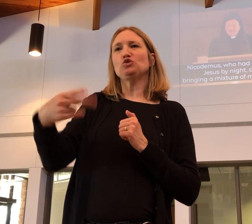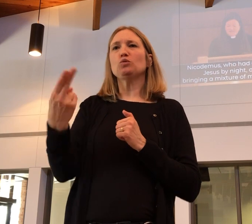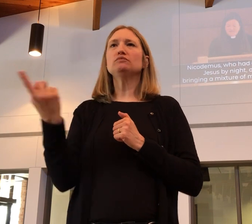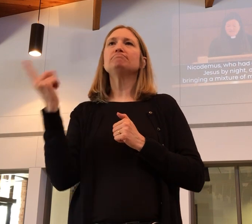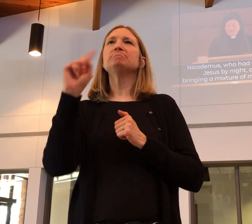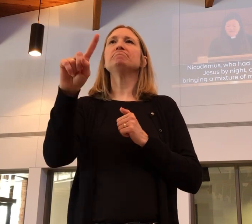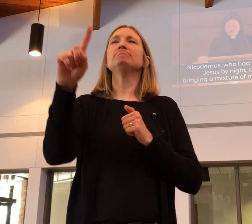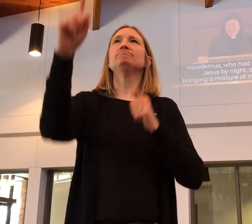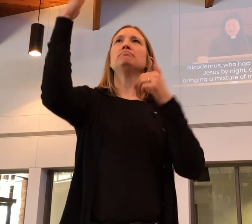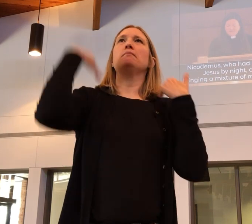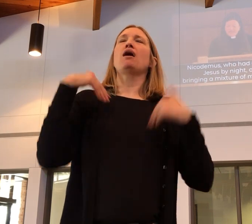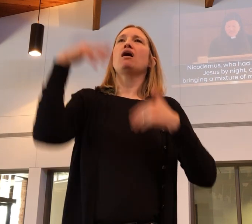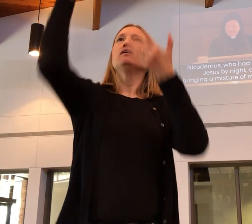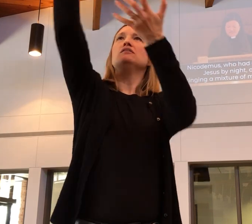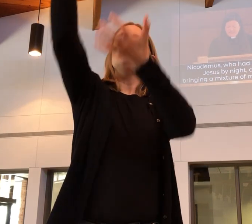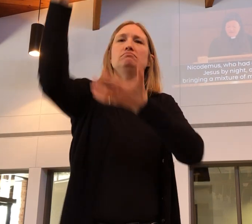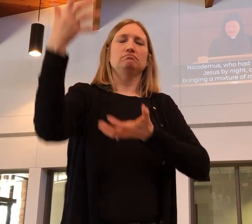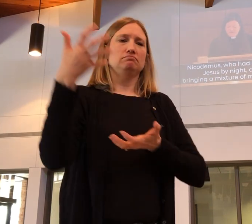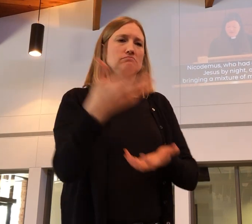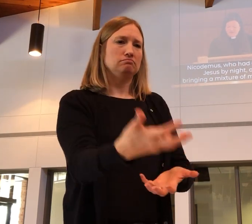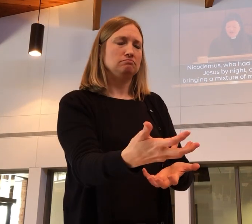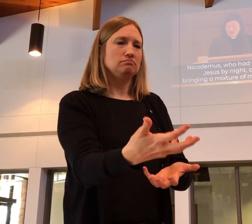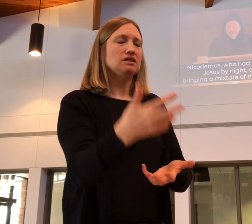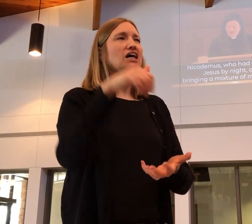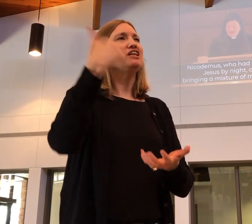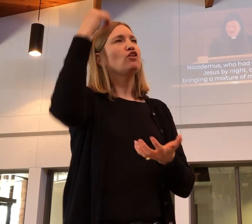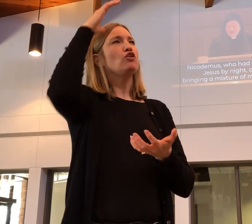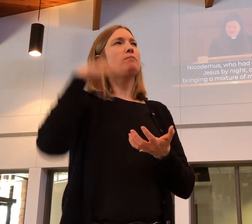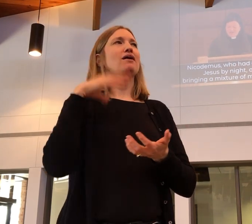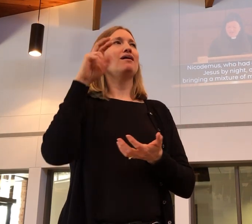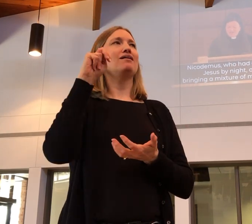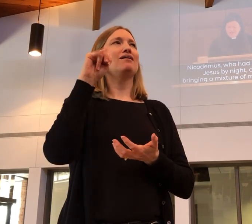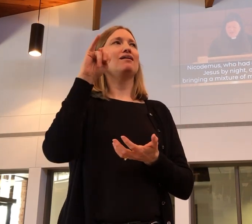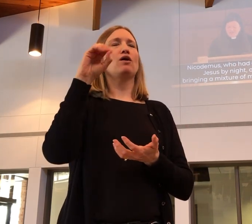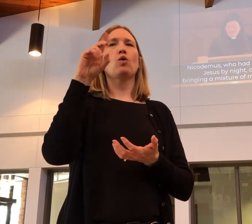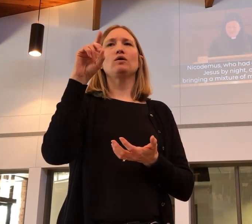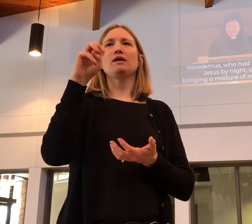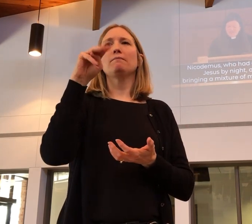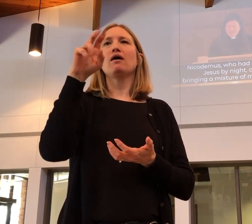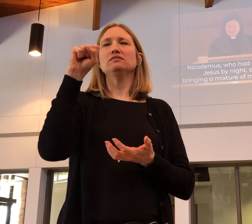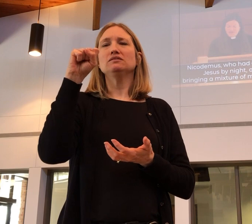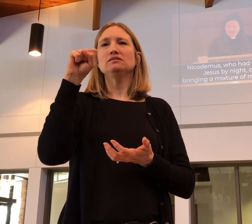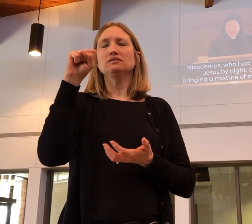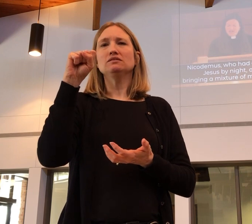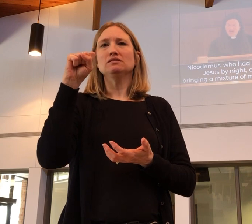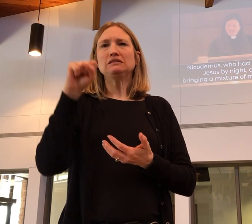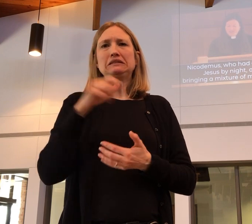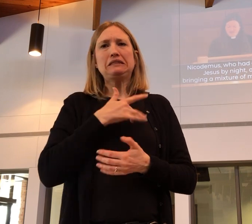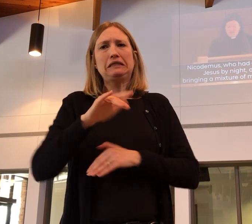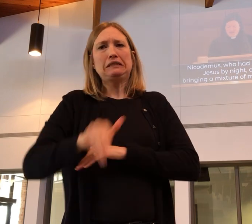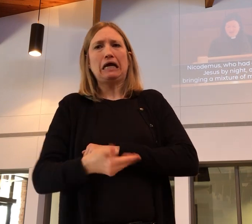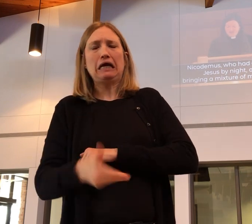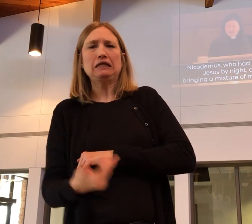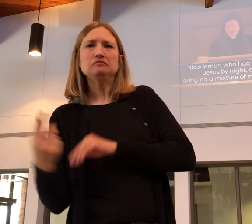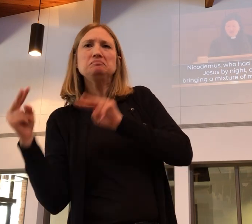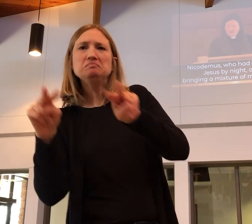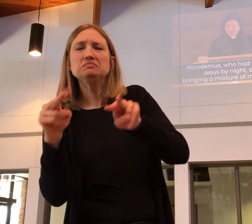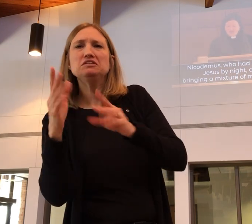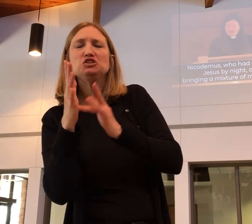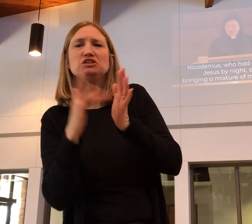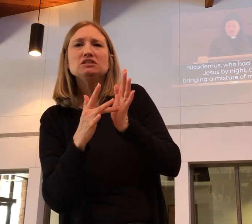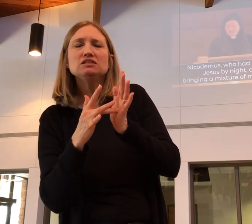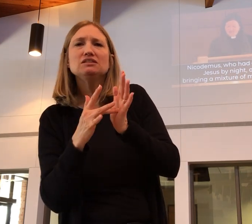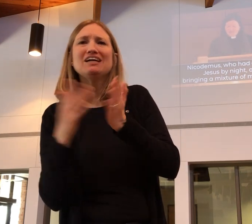body. Nicodemus, who had at first come to see Jesus by night, also came, bringing